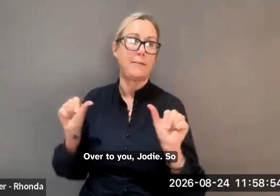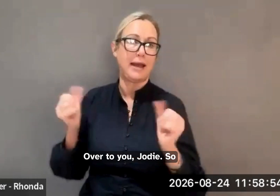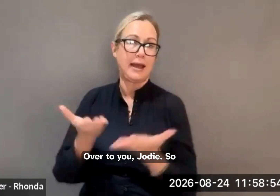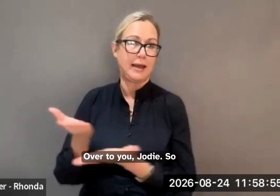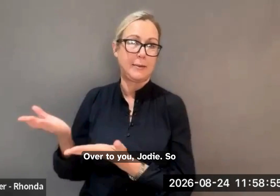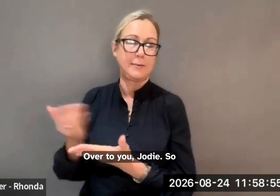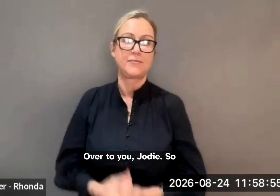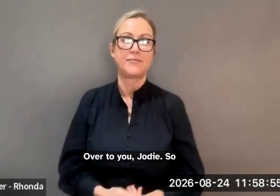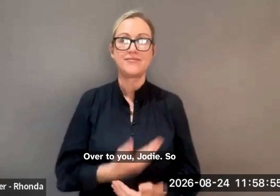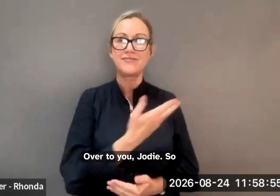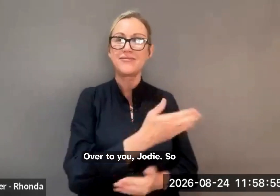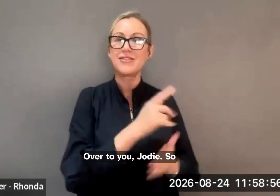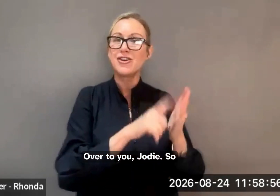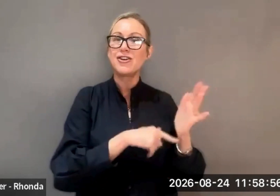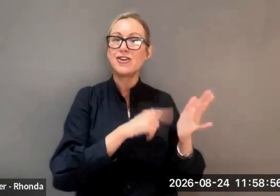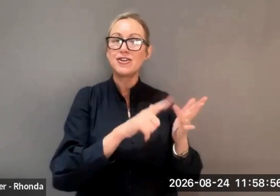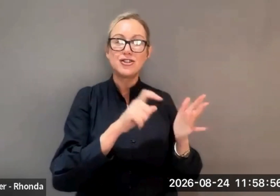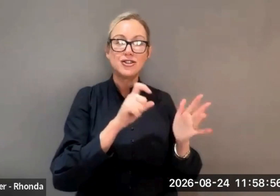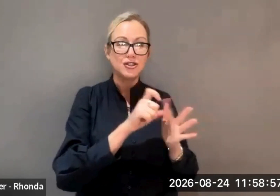Over to you, Jodie.